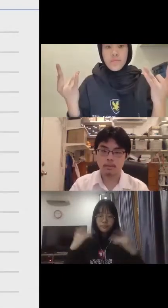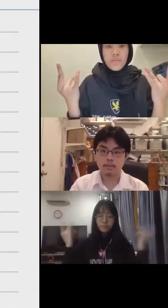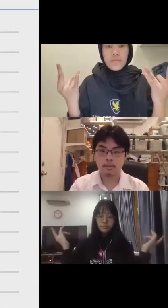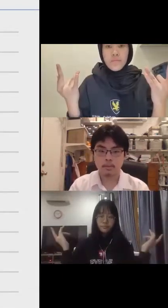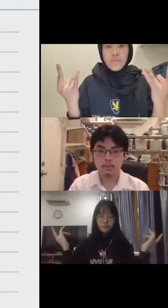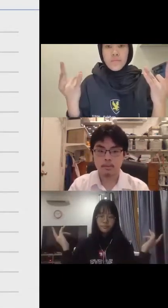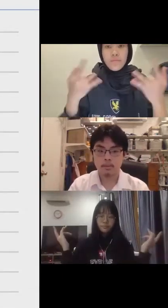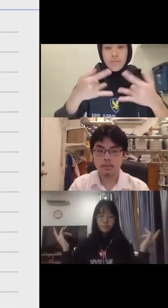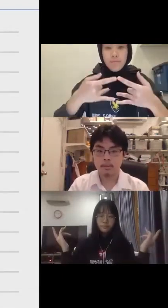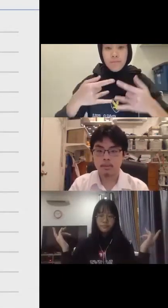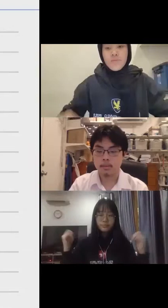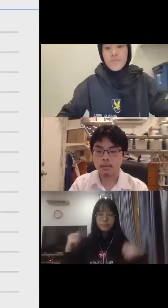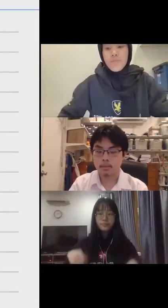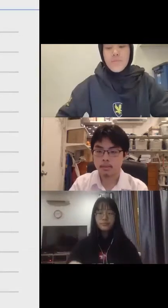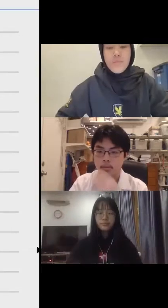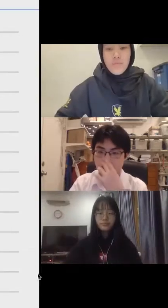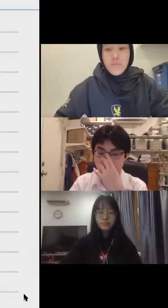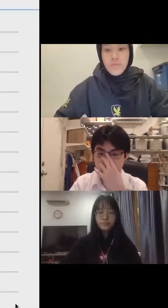All right.